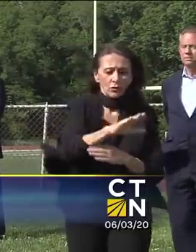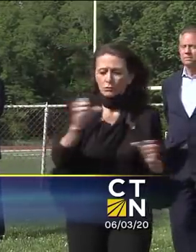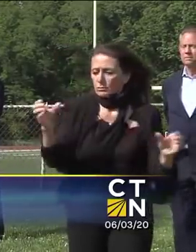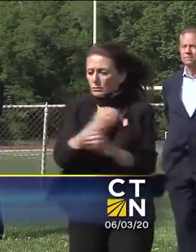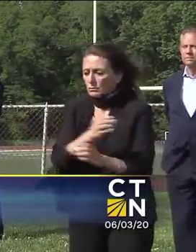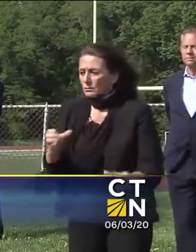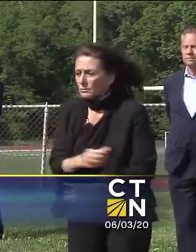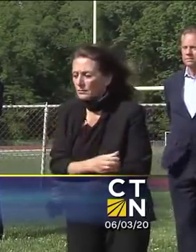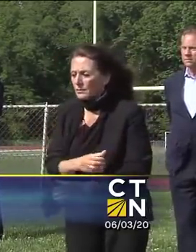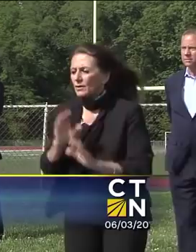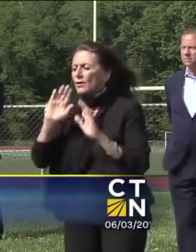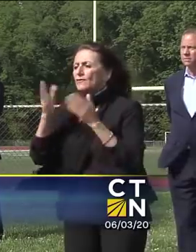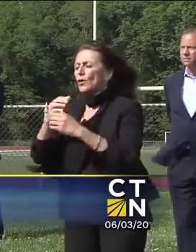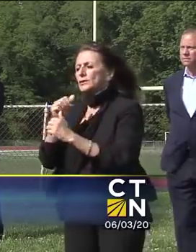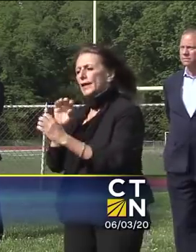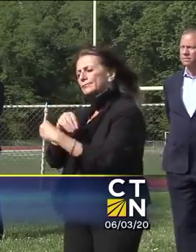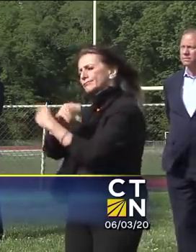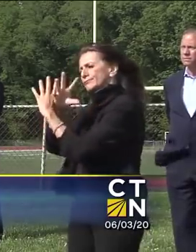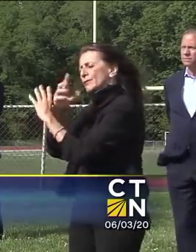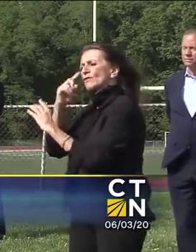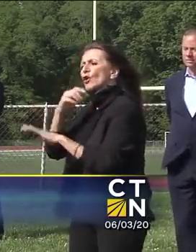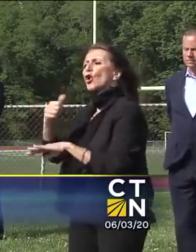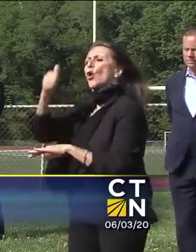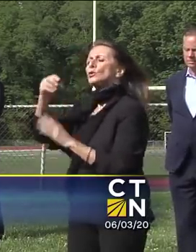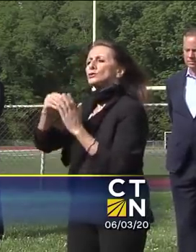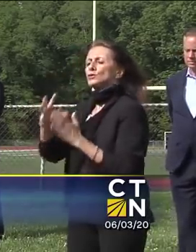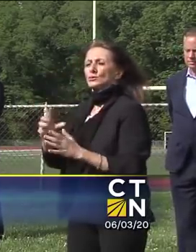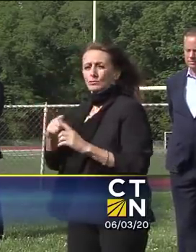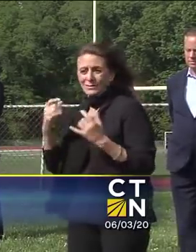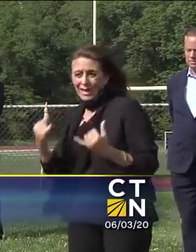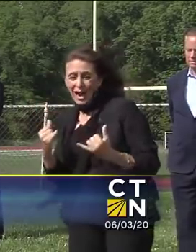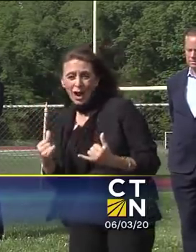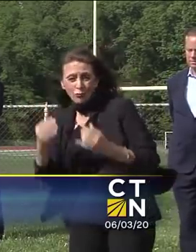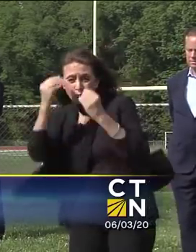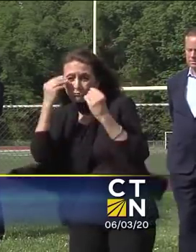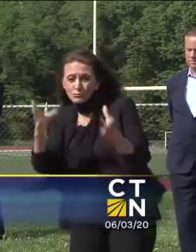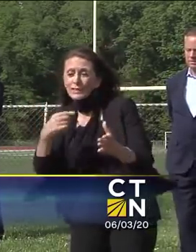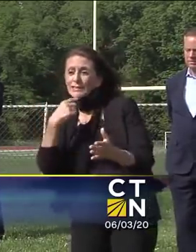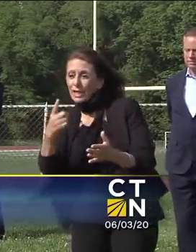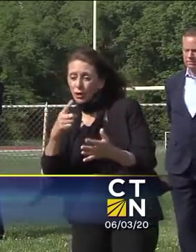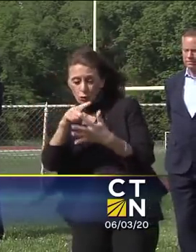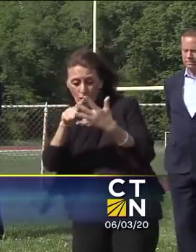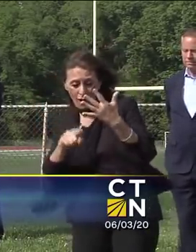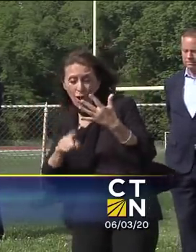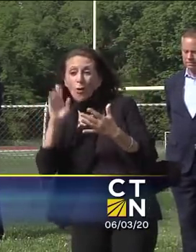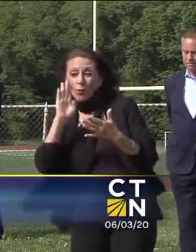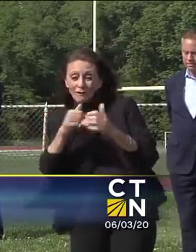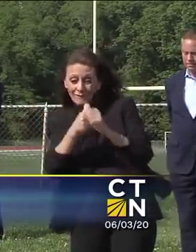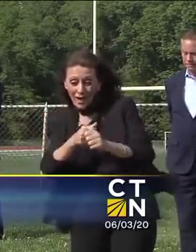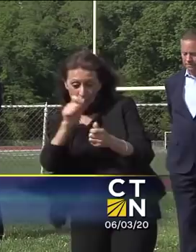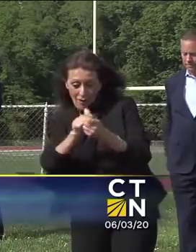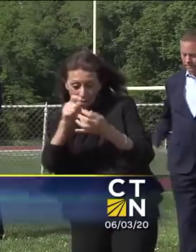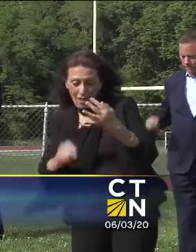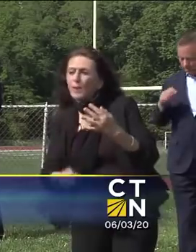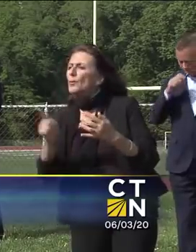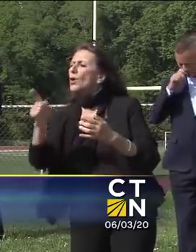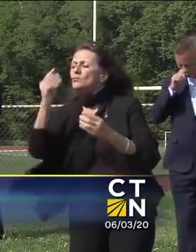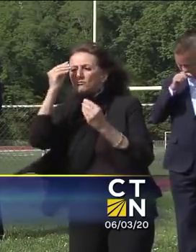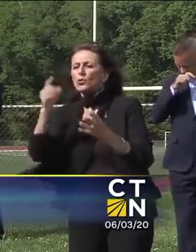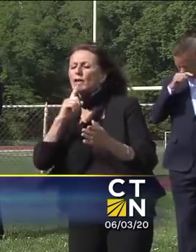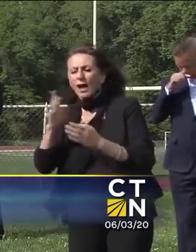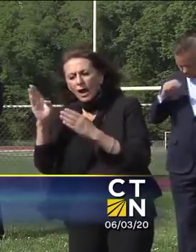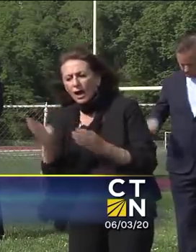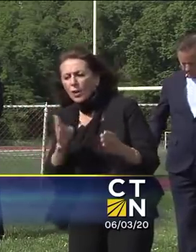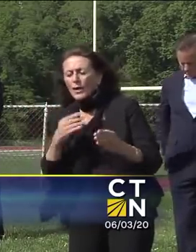older grades mostly. So we're looking at all different options. At this point, we're not ready to commit to one, but we are looking at this aggressively. On